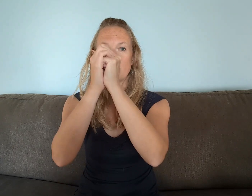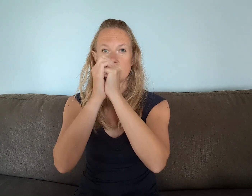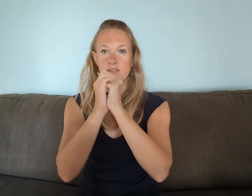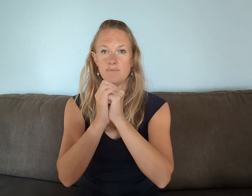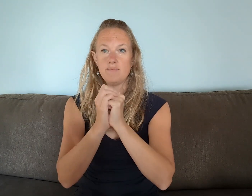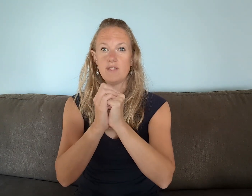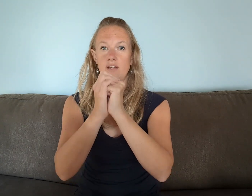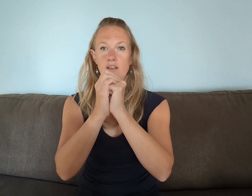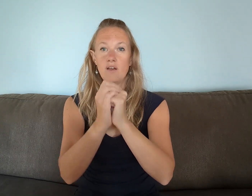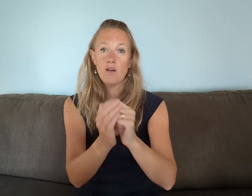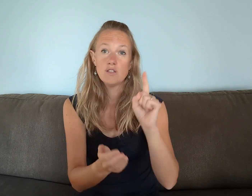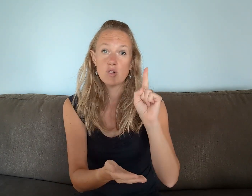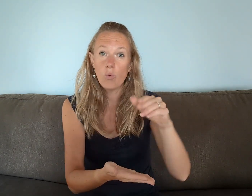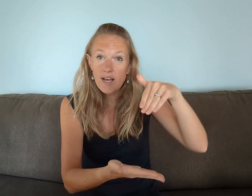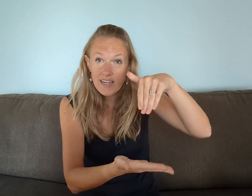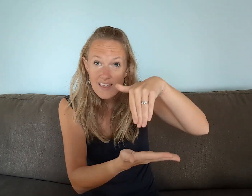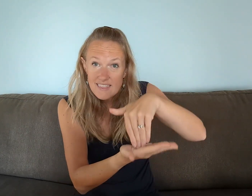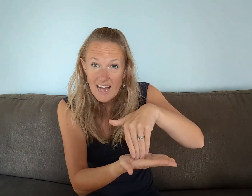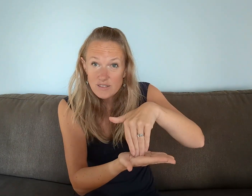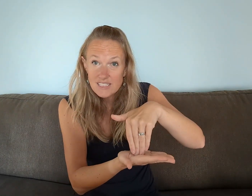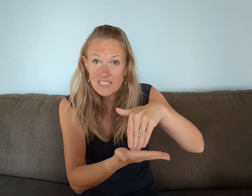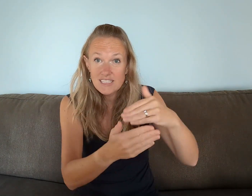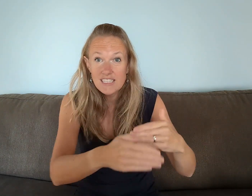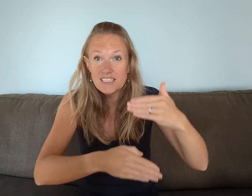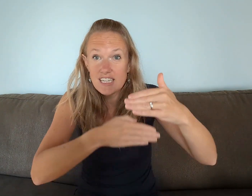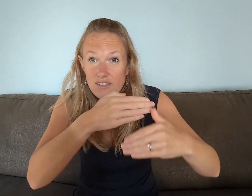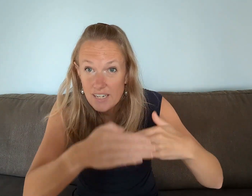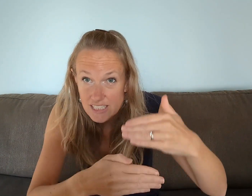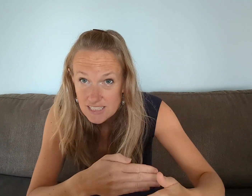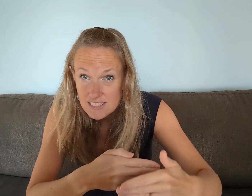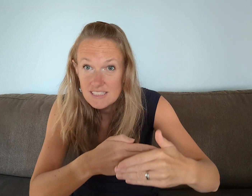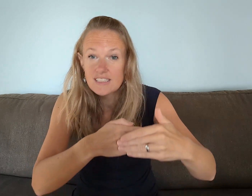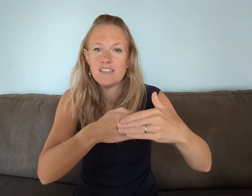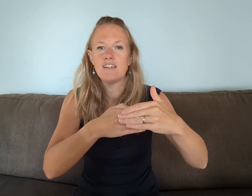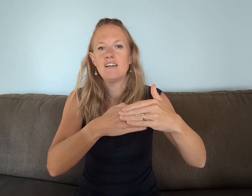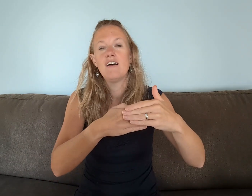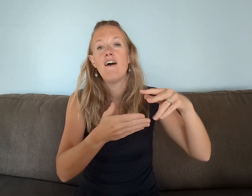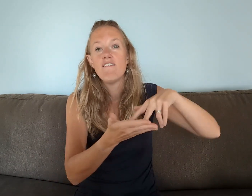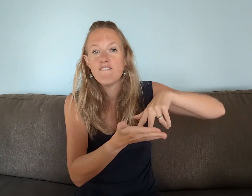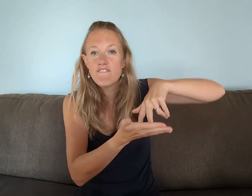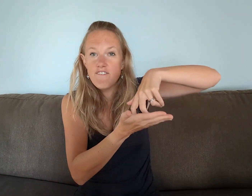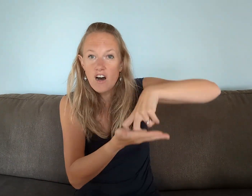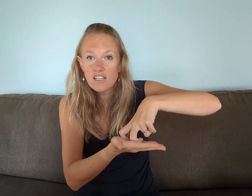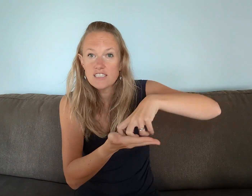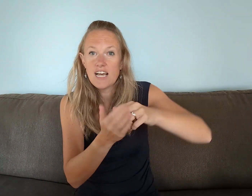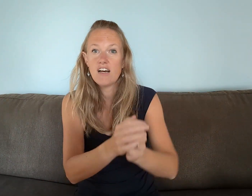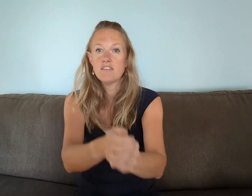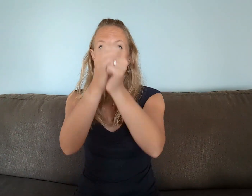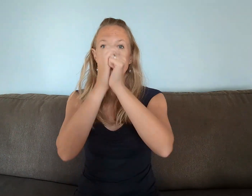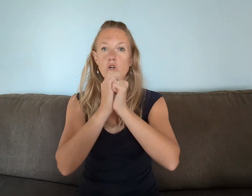worship. So 1,000 generations falling down in